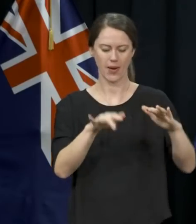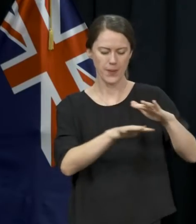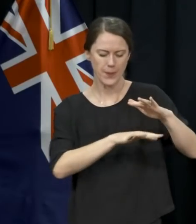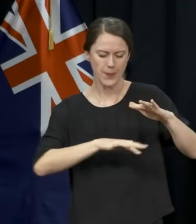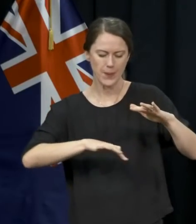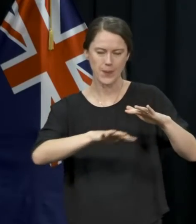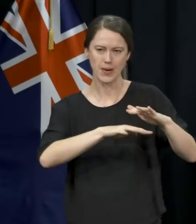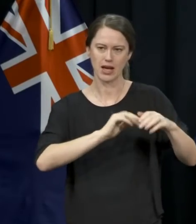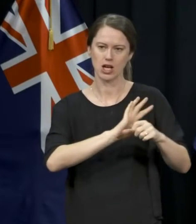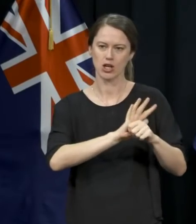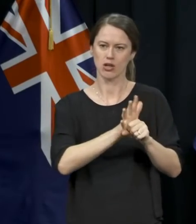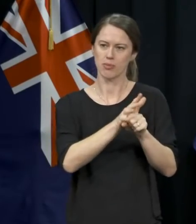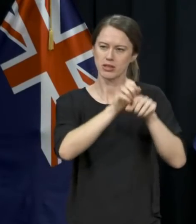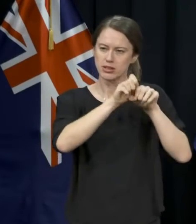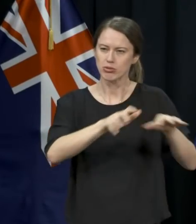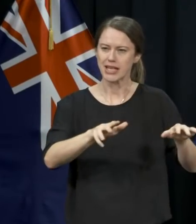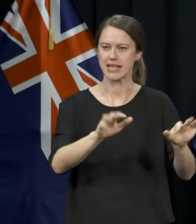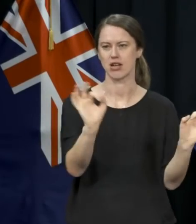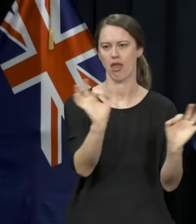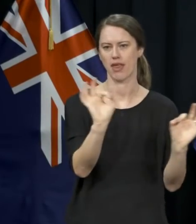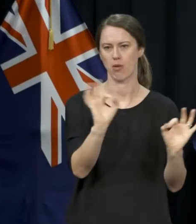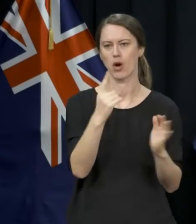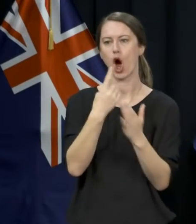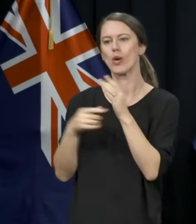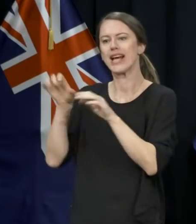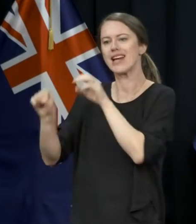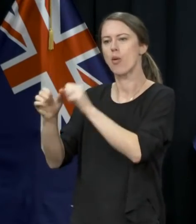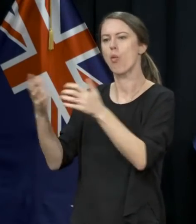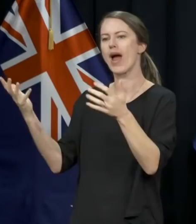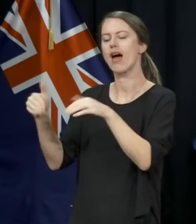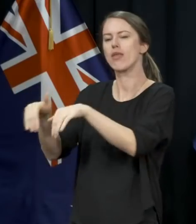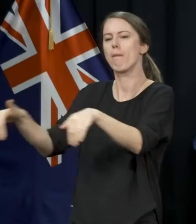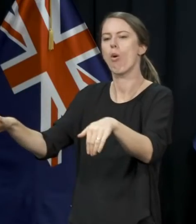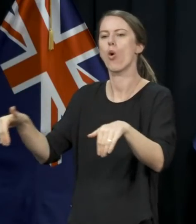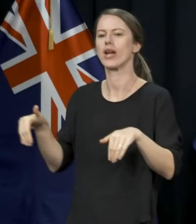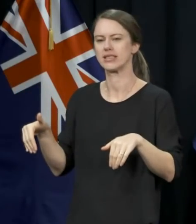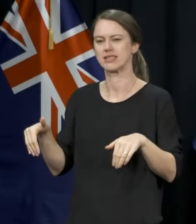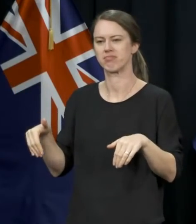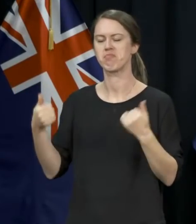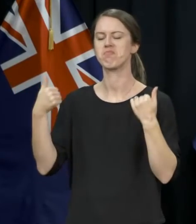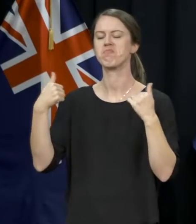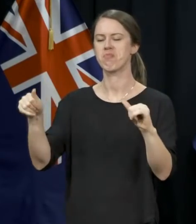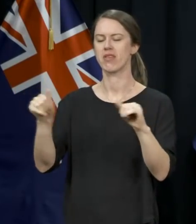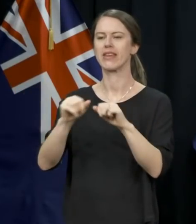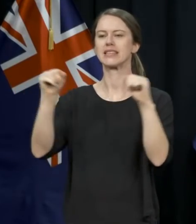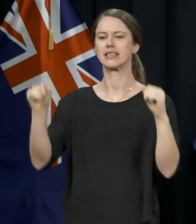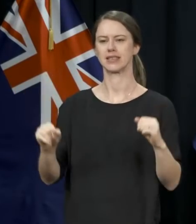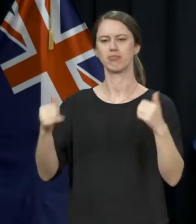cases we are identifying are at our borders. That is how the system is supposed to work.